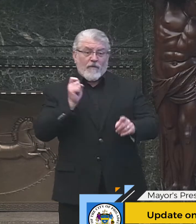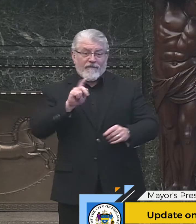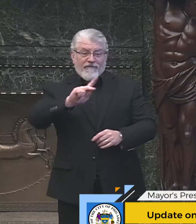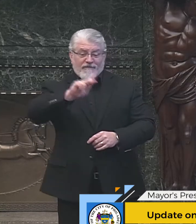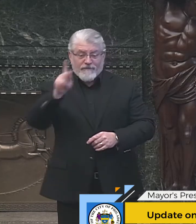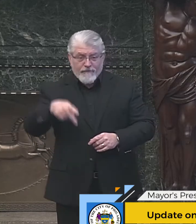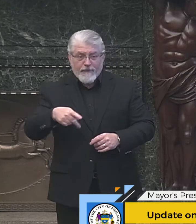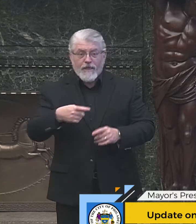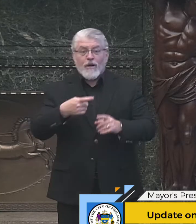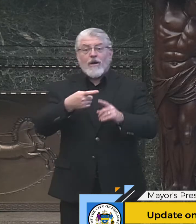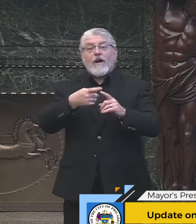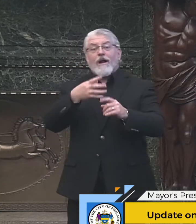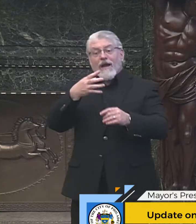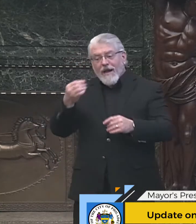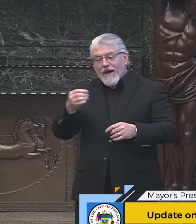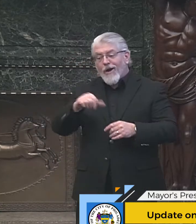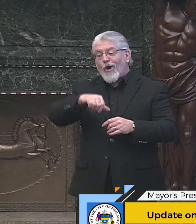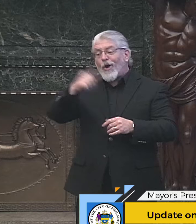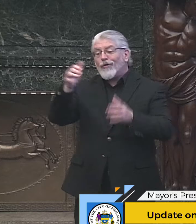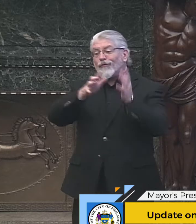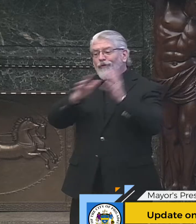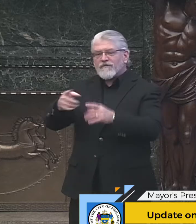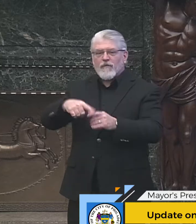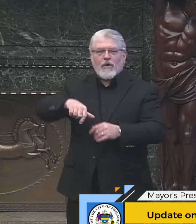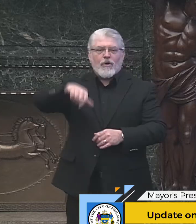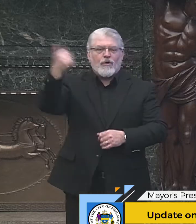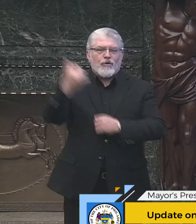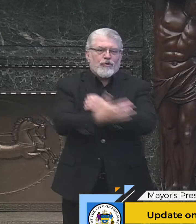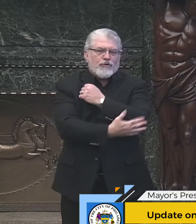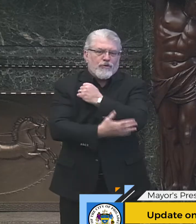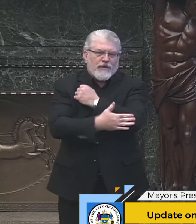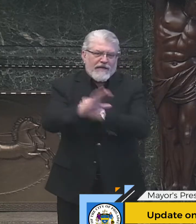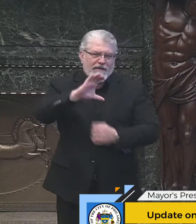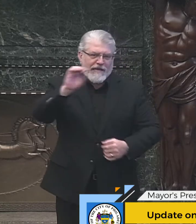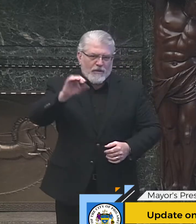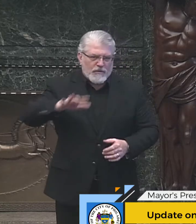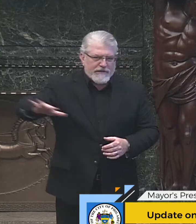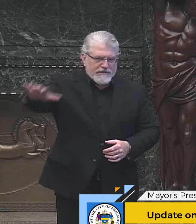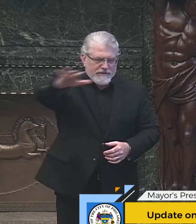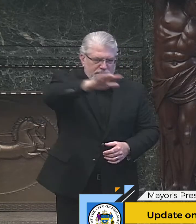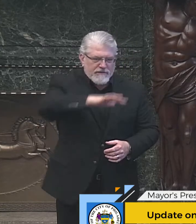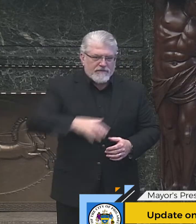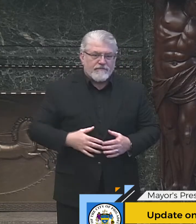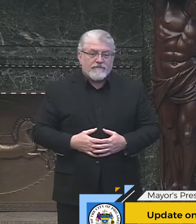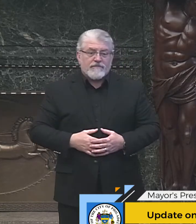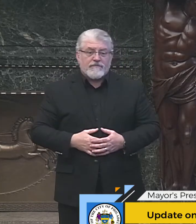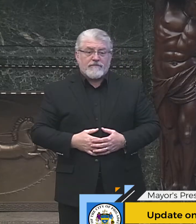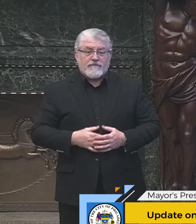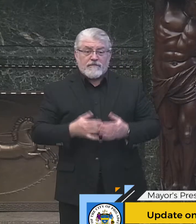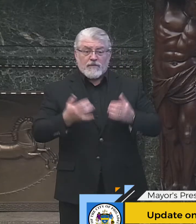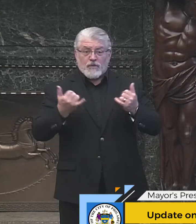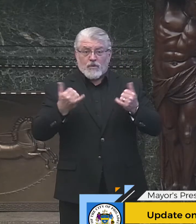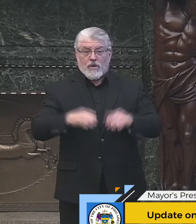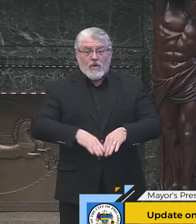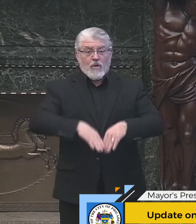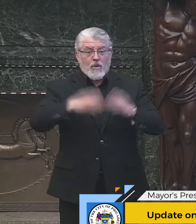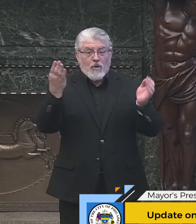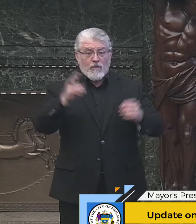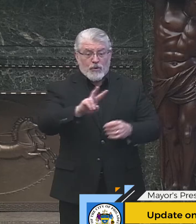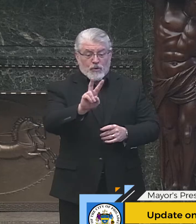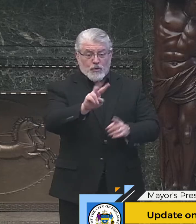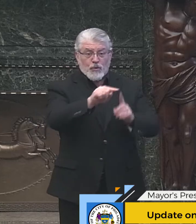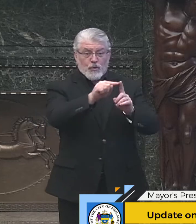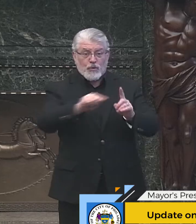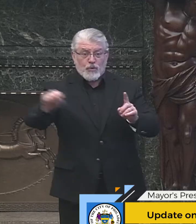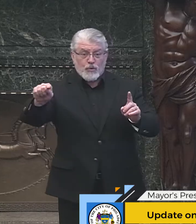open today from 2 to 6 p.m., and it'll be open tomorrow from 2 to 6 p.m. Because of the shortage of supplies and because of the interest, we